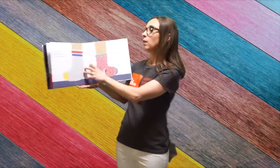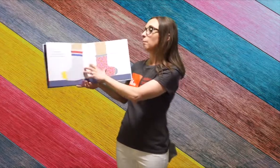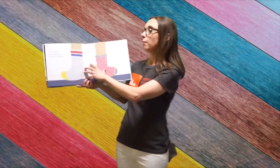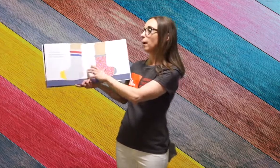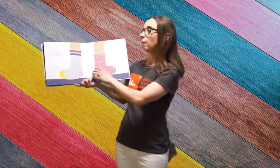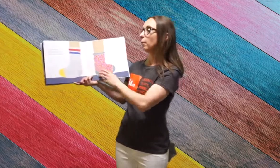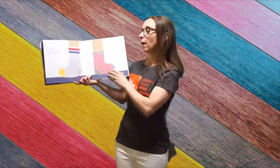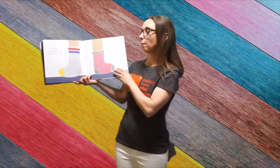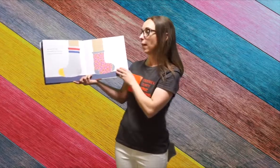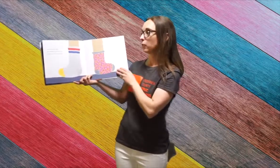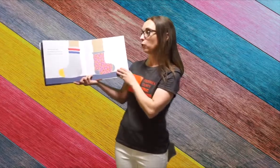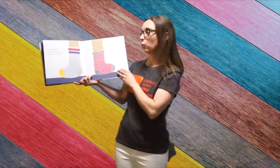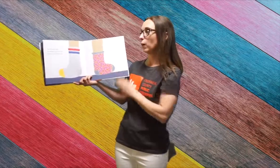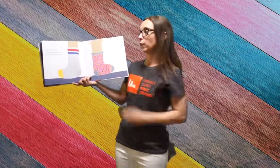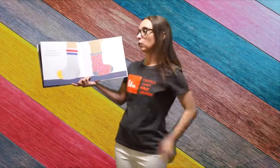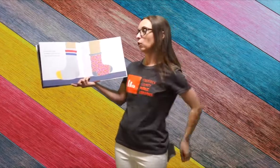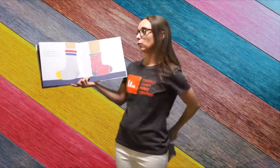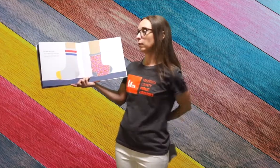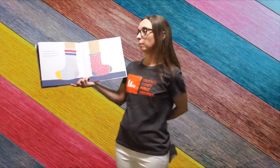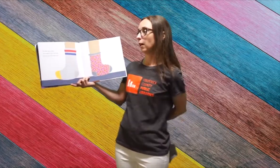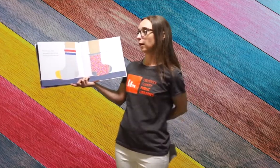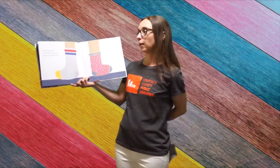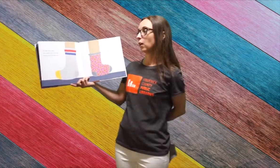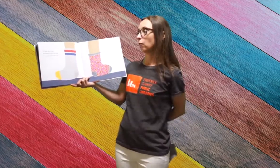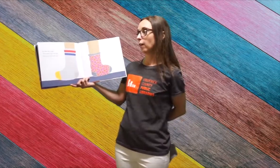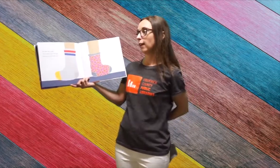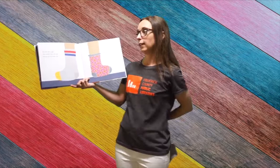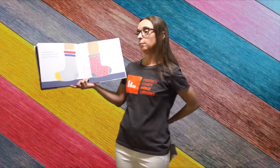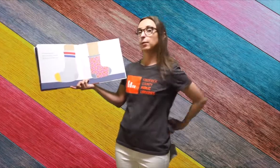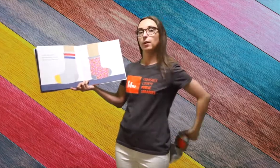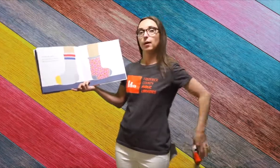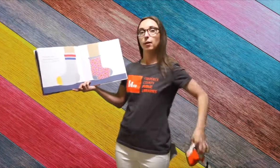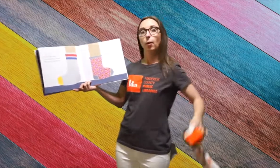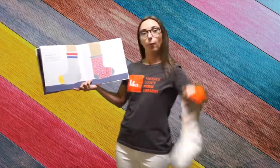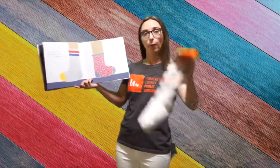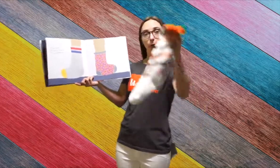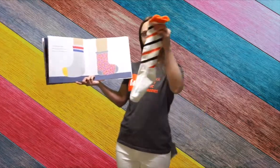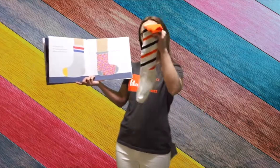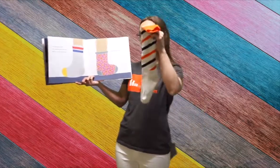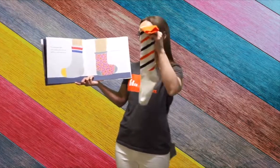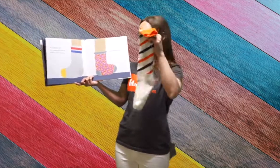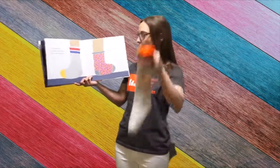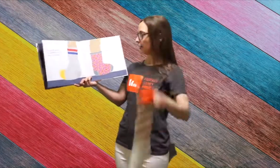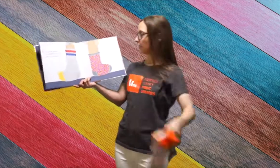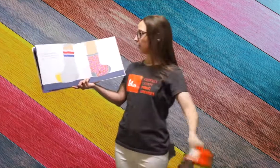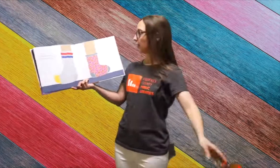But when Mom asked who wanted to go to the park, Riley put on 1 striped sock